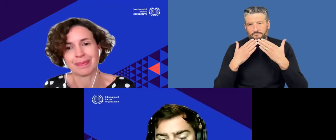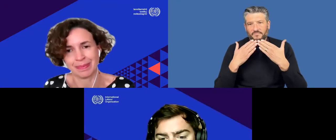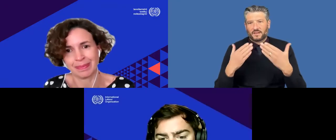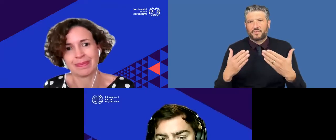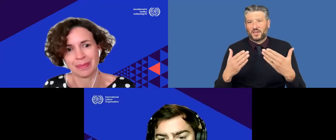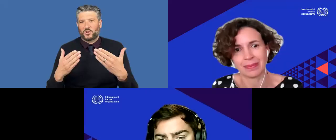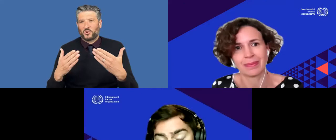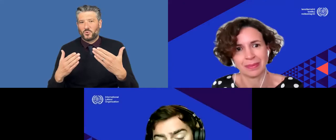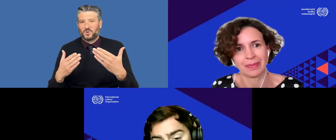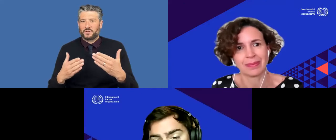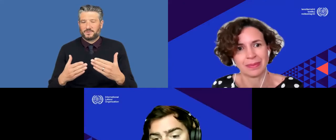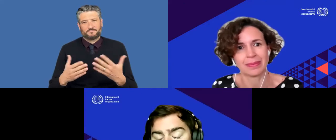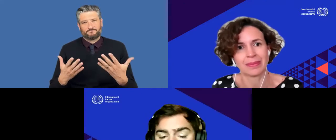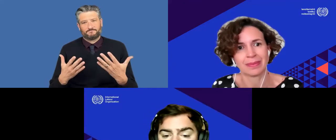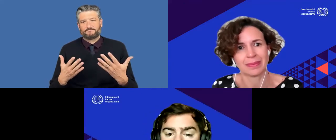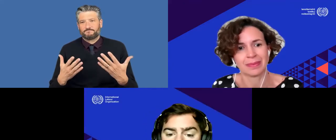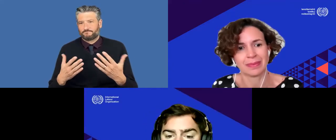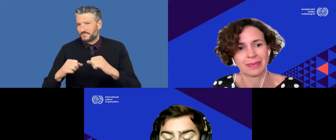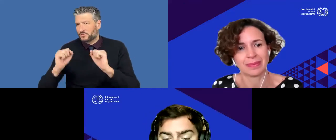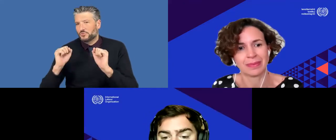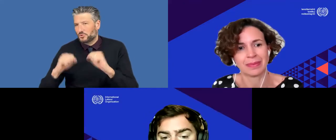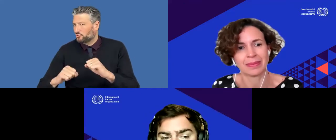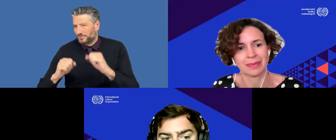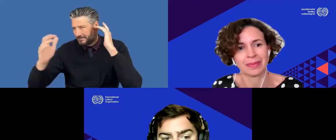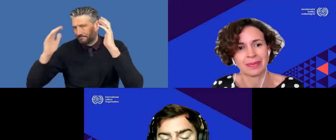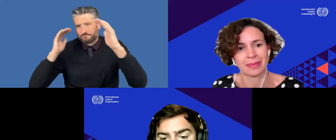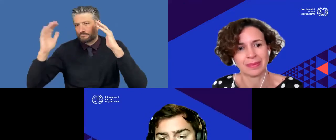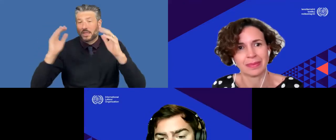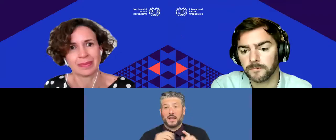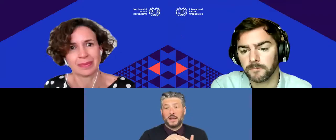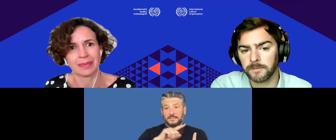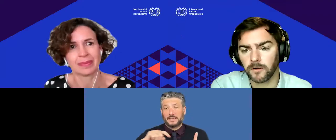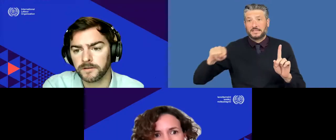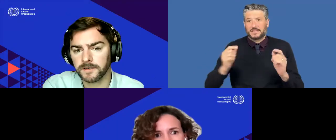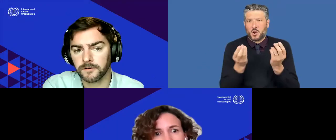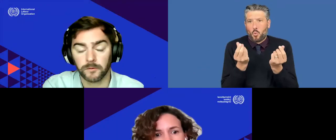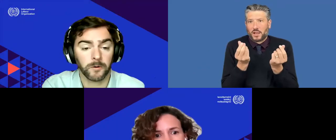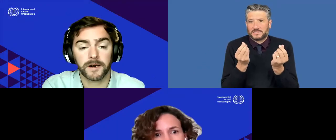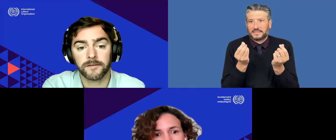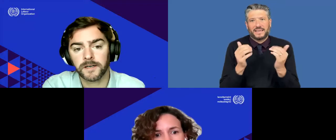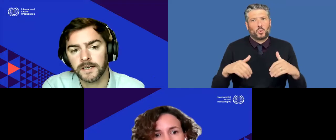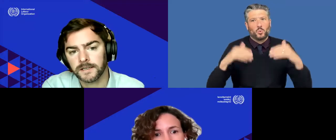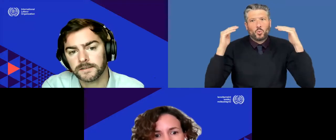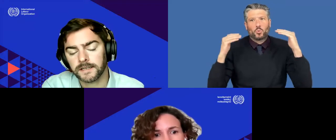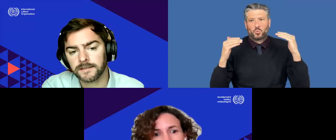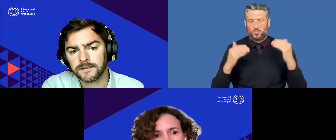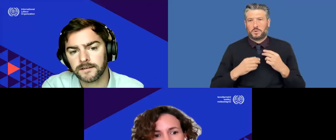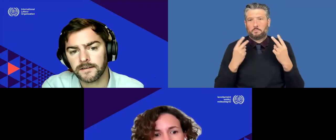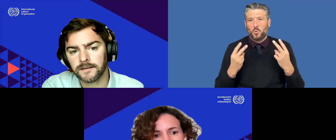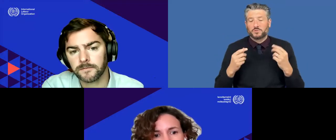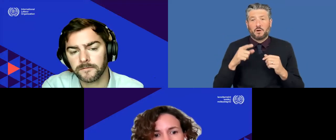key for our work as those trying to positively influence public policies on whatever. So